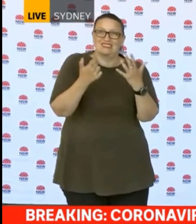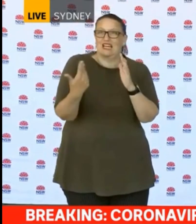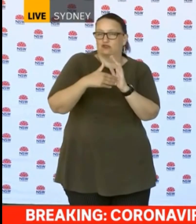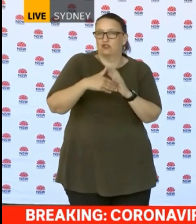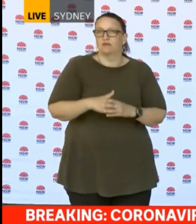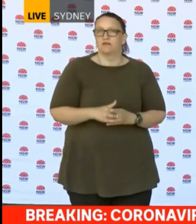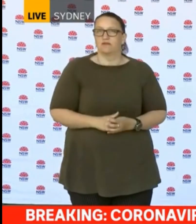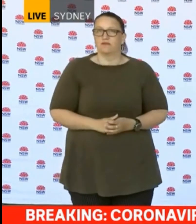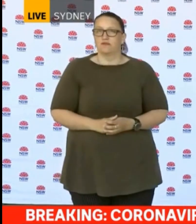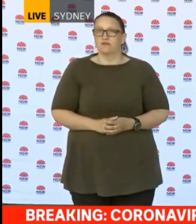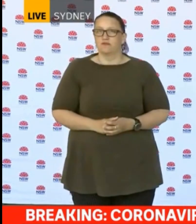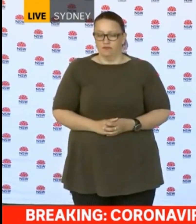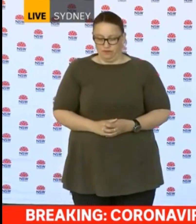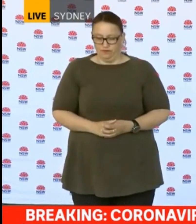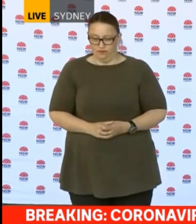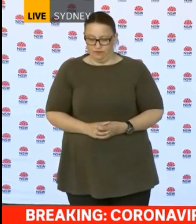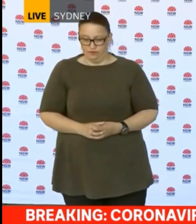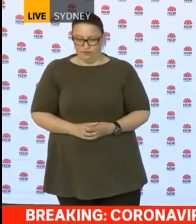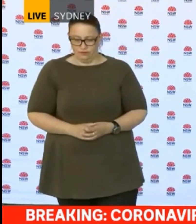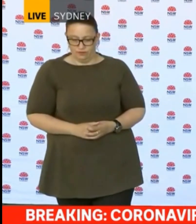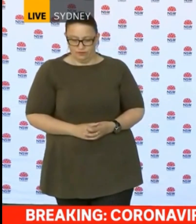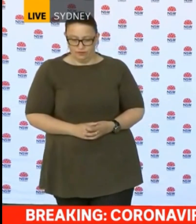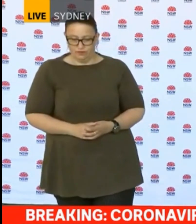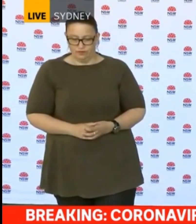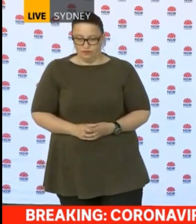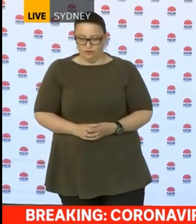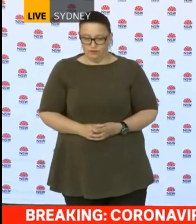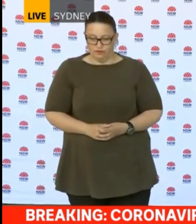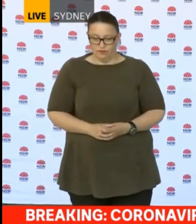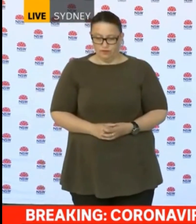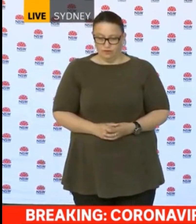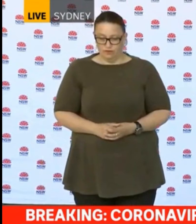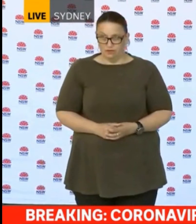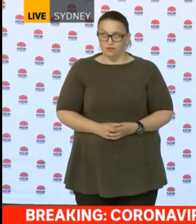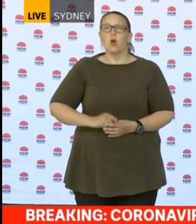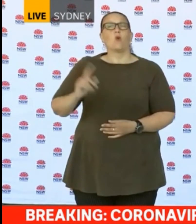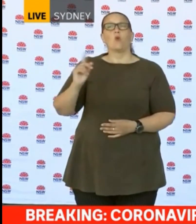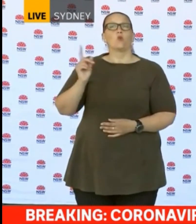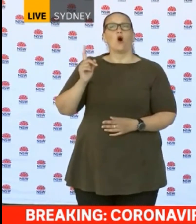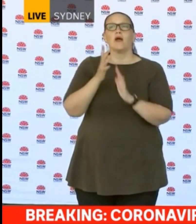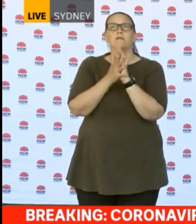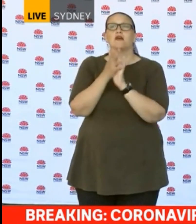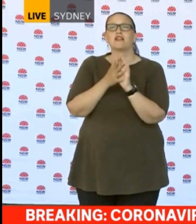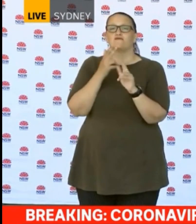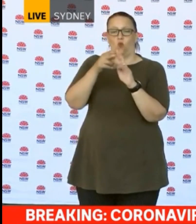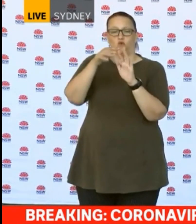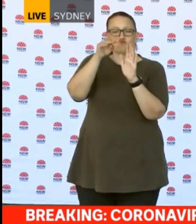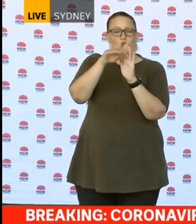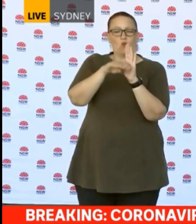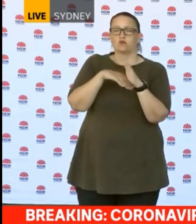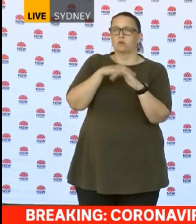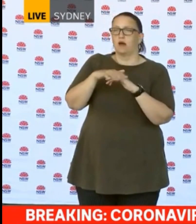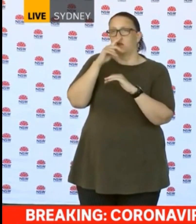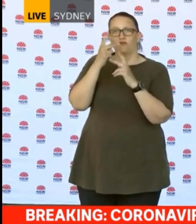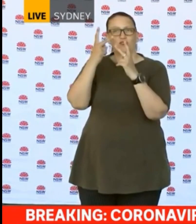you let us into how that's playing into your thinking about recommending to the Premier that the restrictions on household gatherings be lifted or